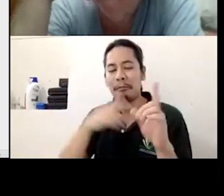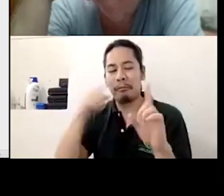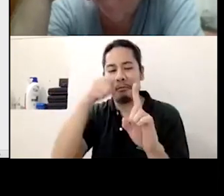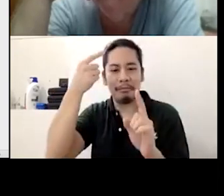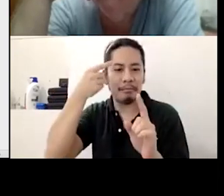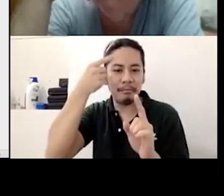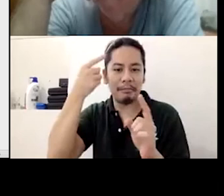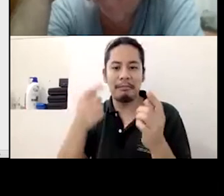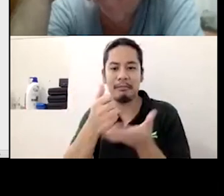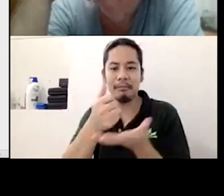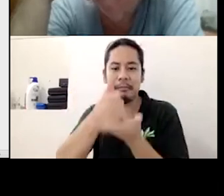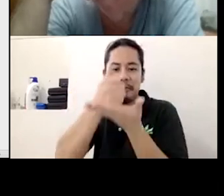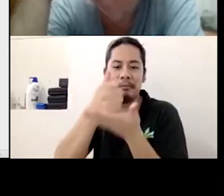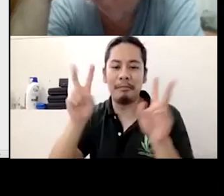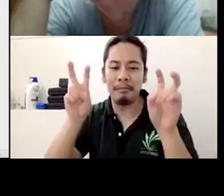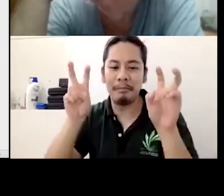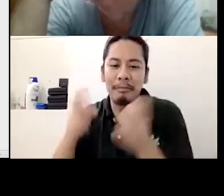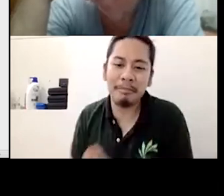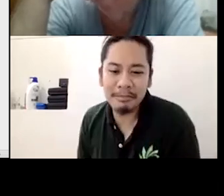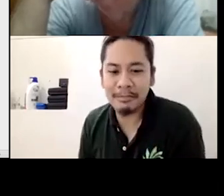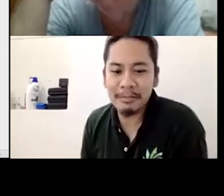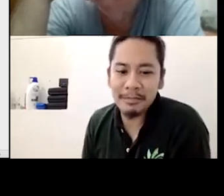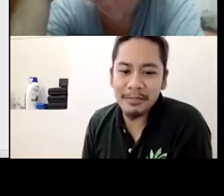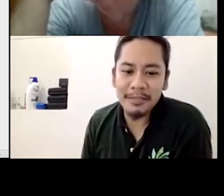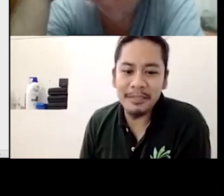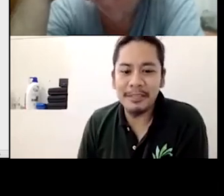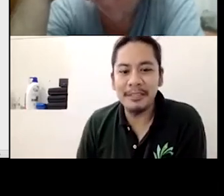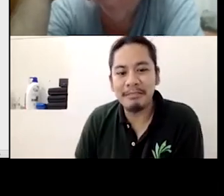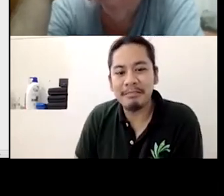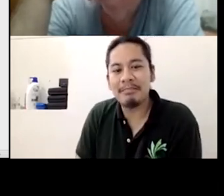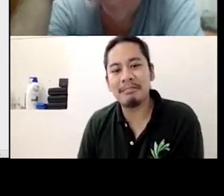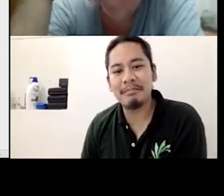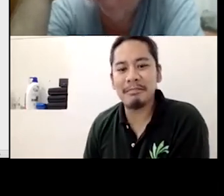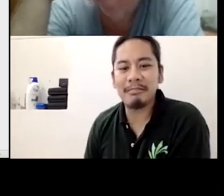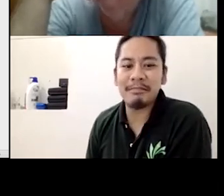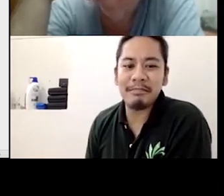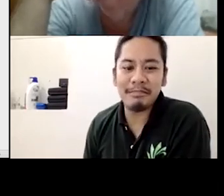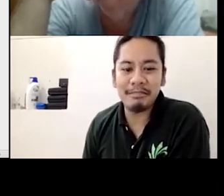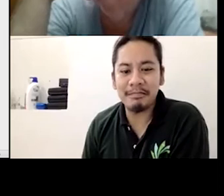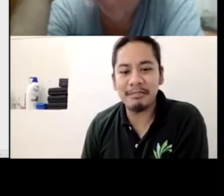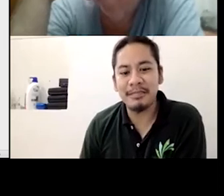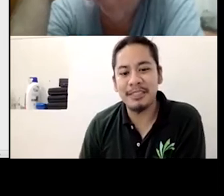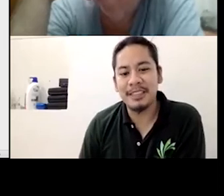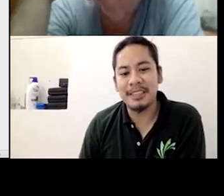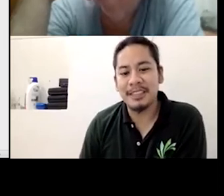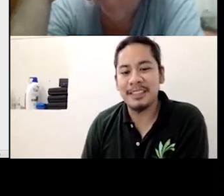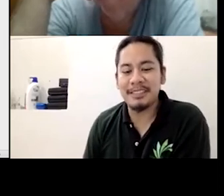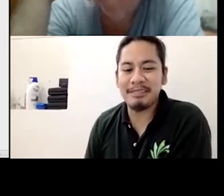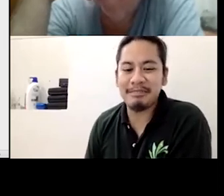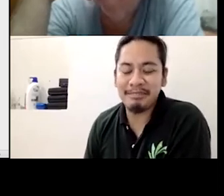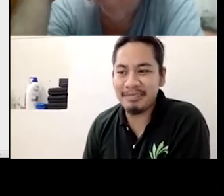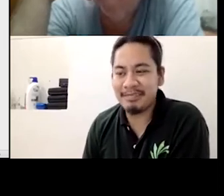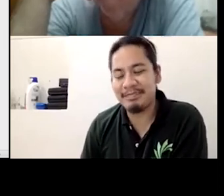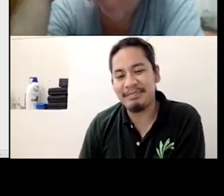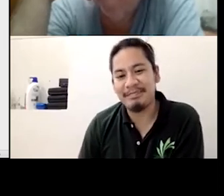and we find so many hand shapes, I'm just thinking, how thick is this book going to be? You know what I mean? If we're going to